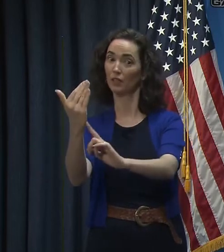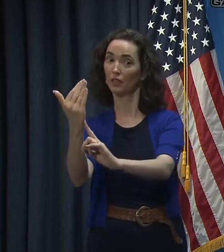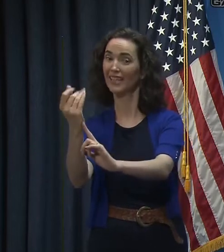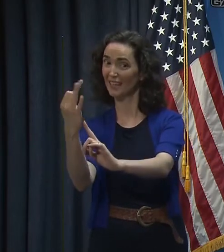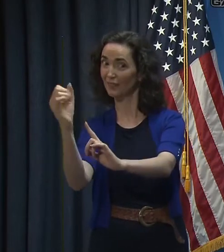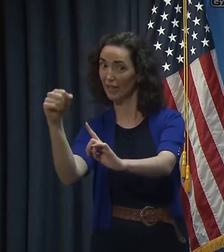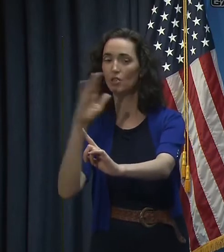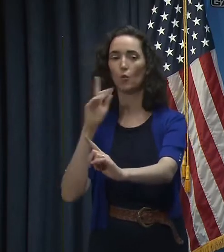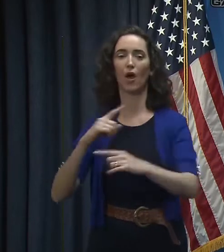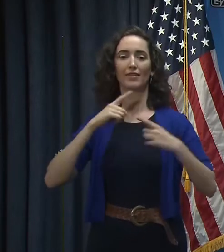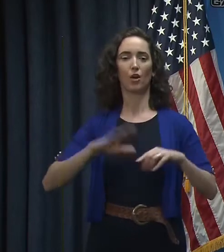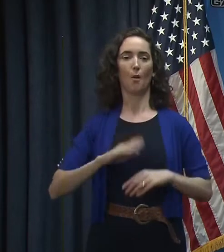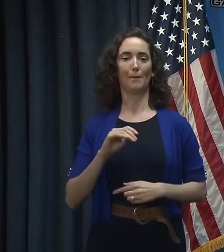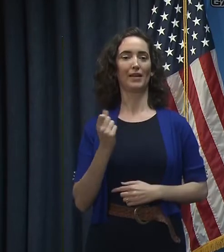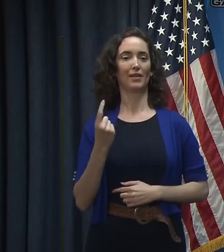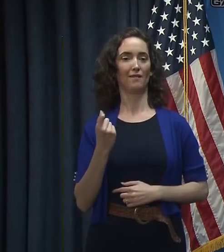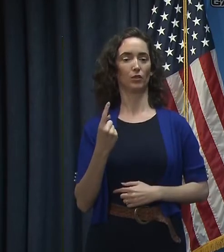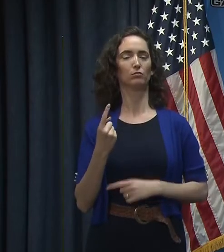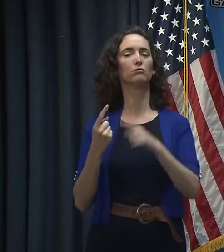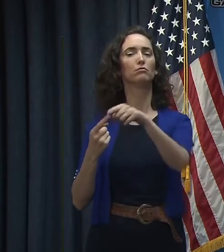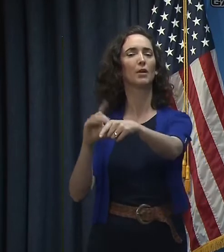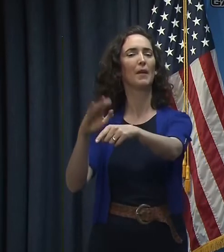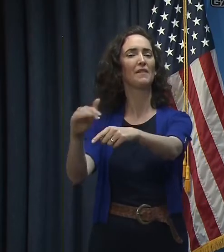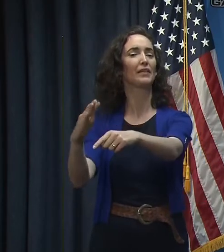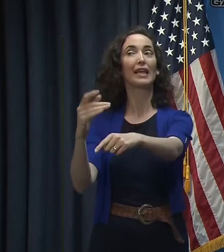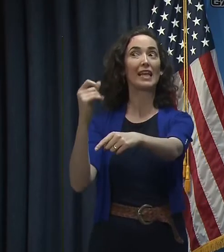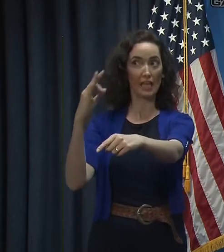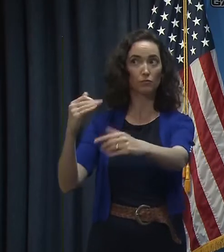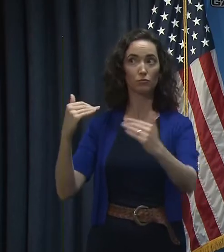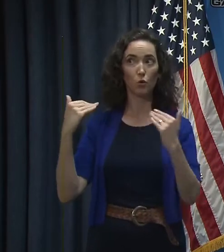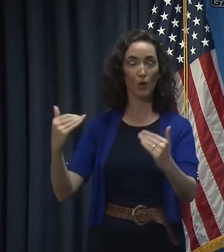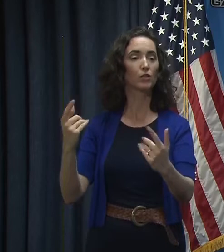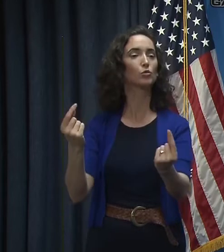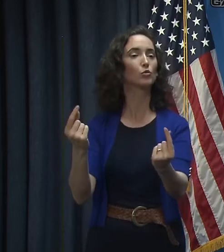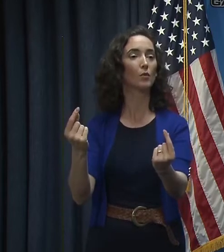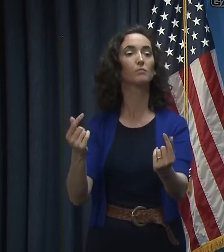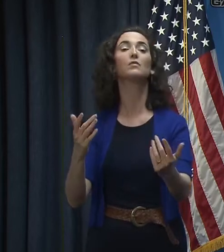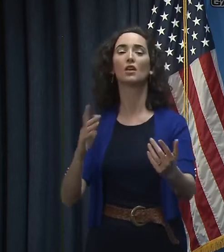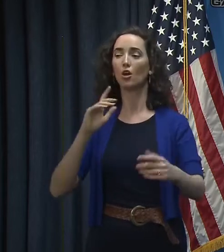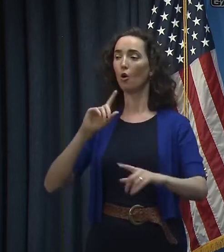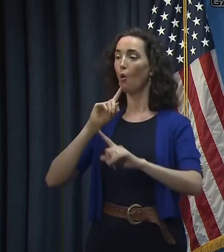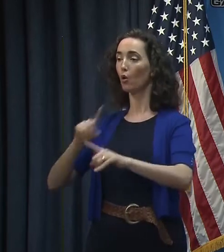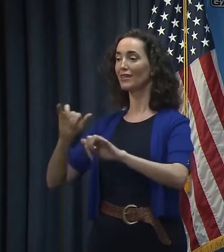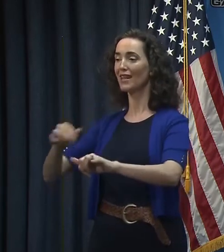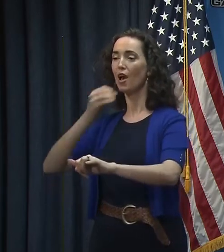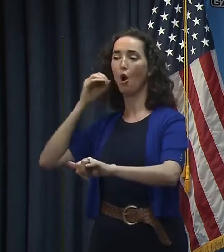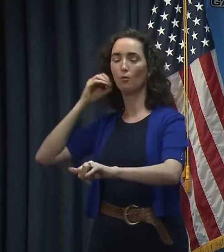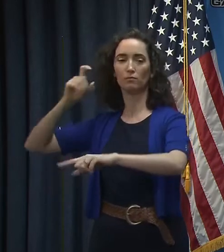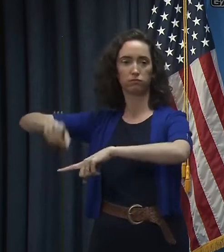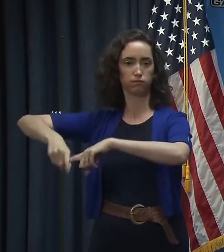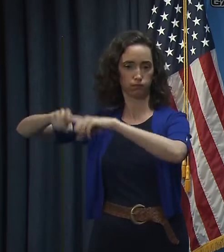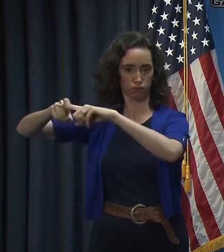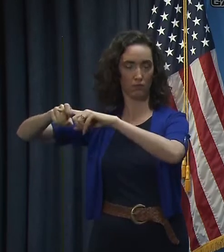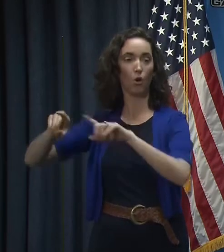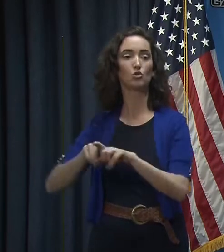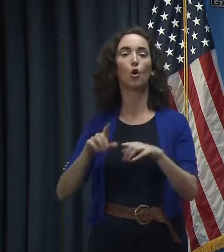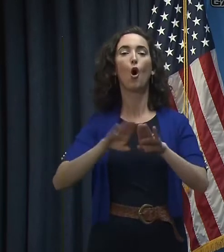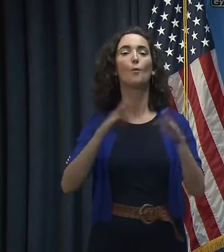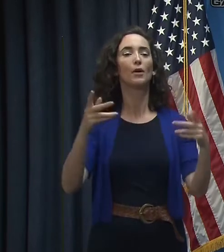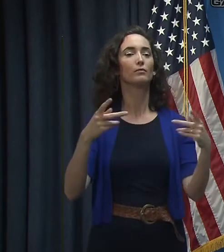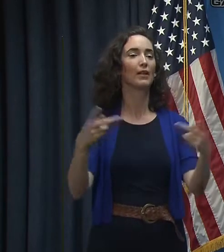phase 1 will lift the stay-at-home order and ease restrictions on some public spaces like houses of worship and